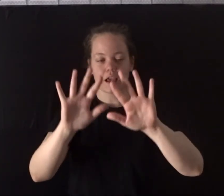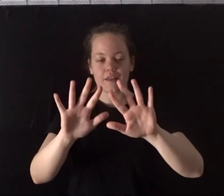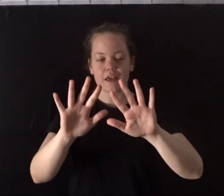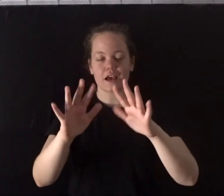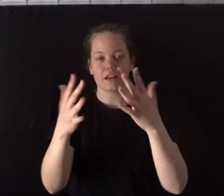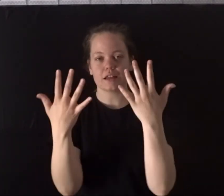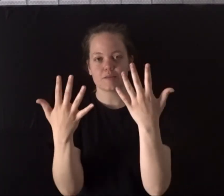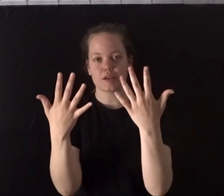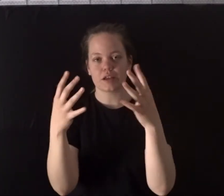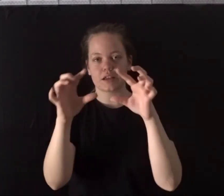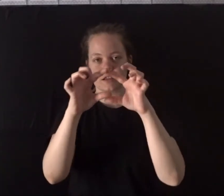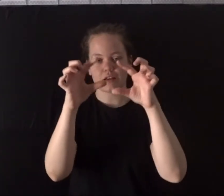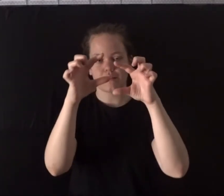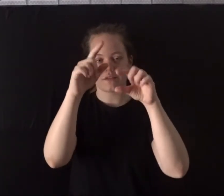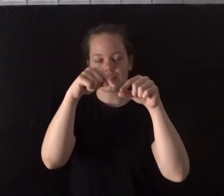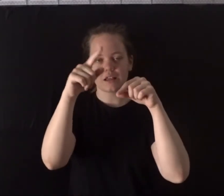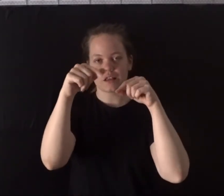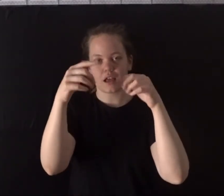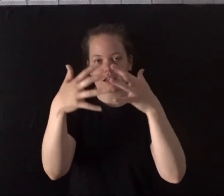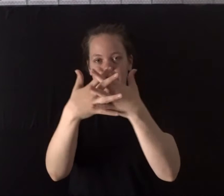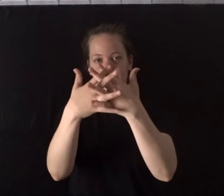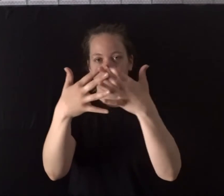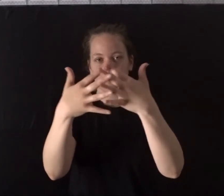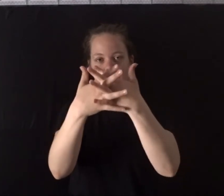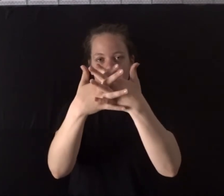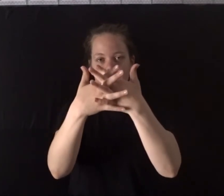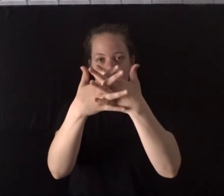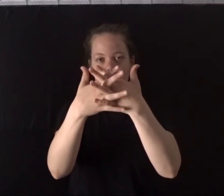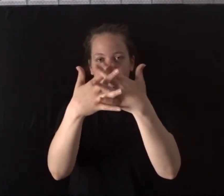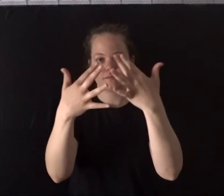And that is because of the lines that are on the football.